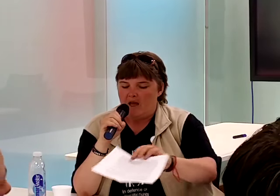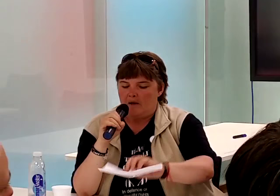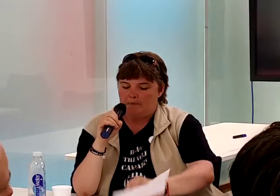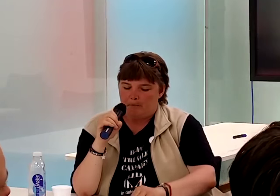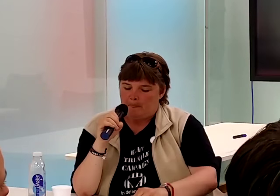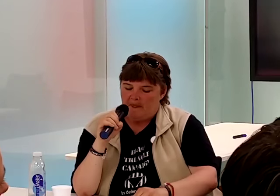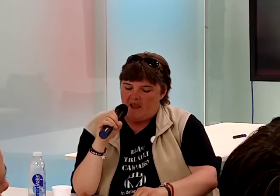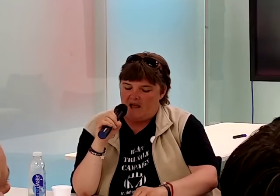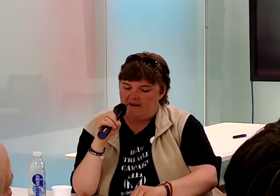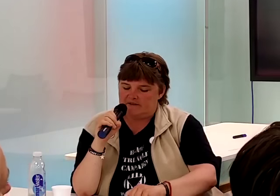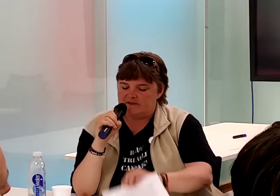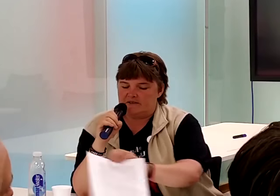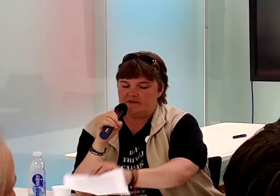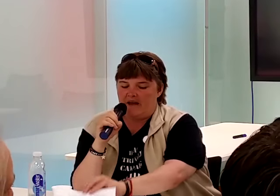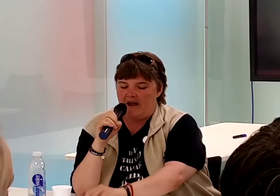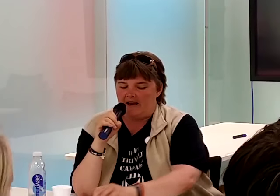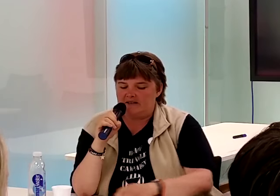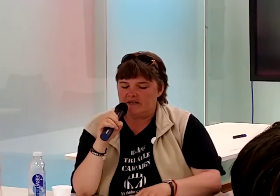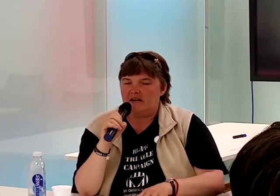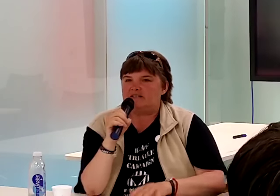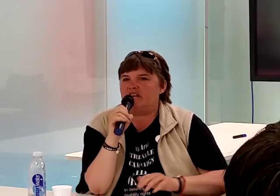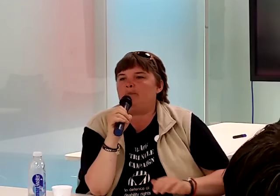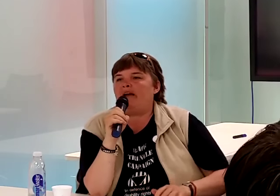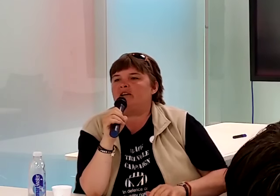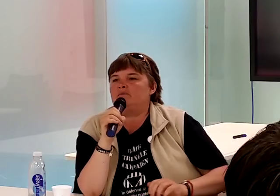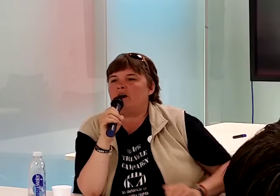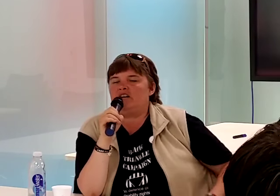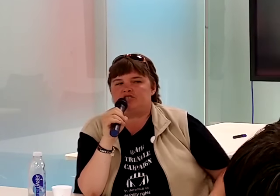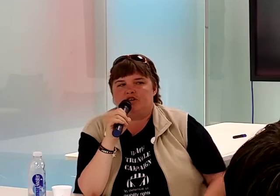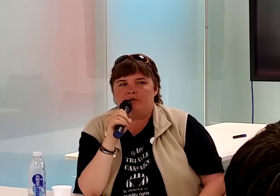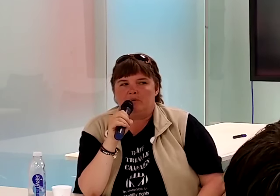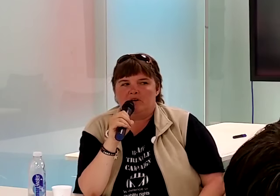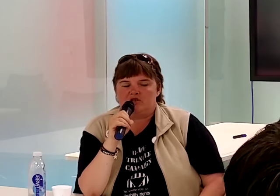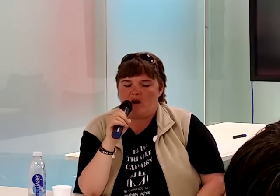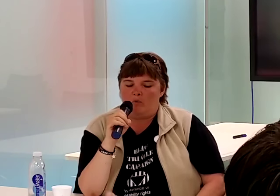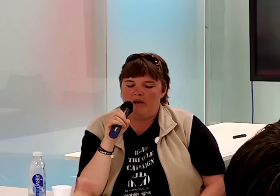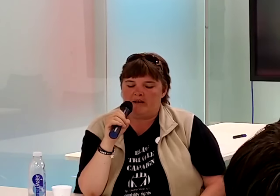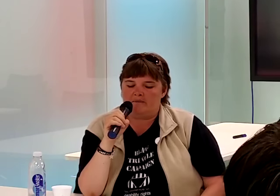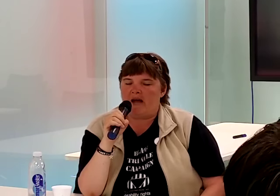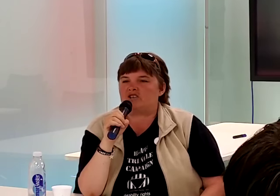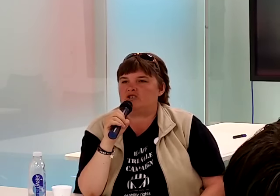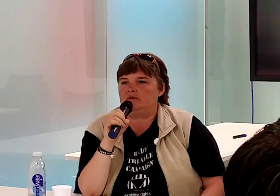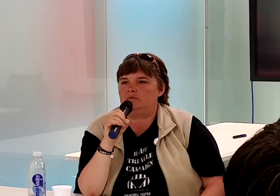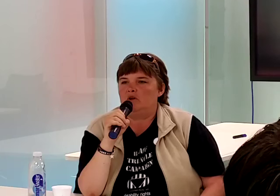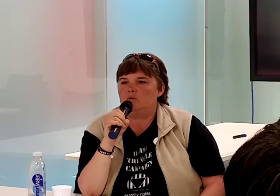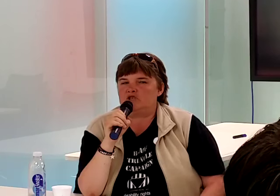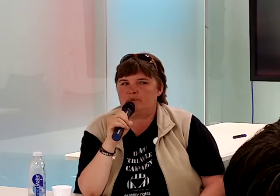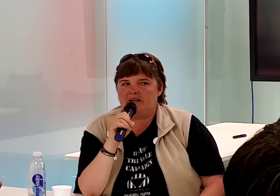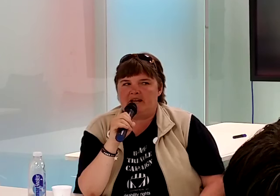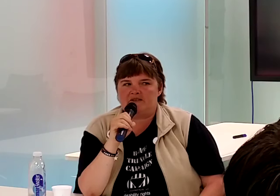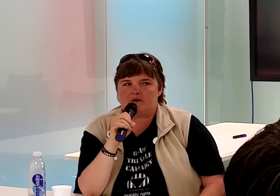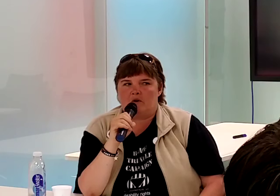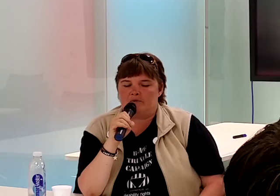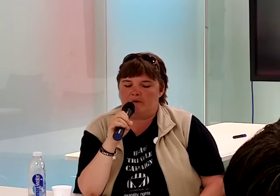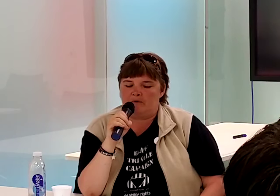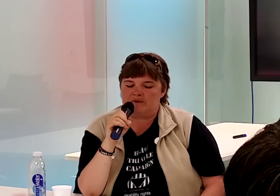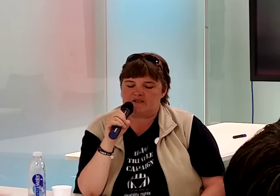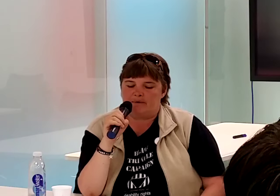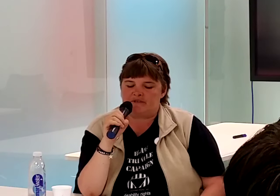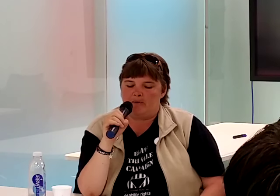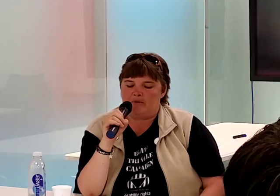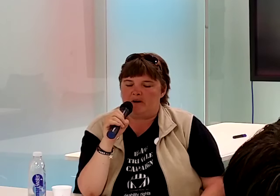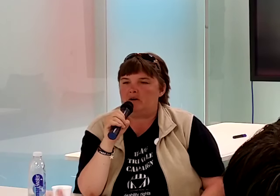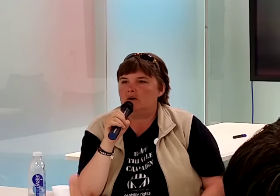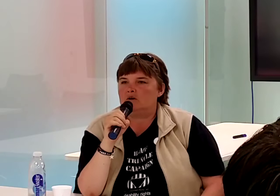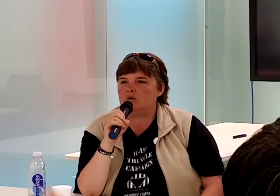people. And to that end, Deepak invites you to our week of action, which begins on the